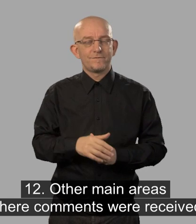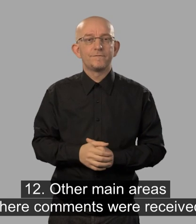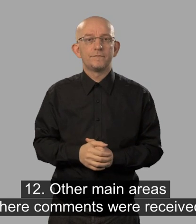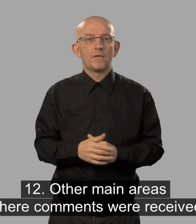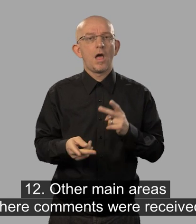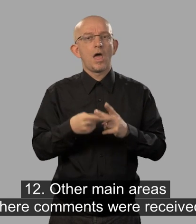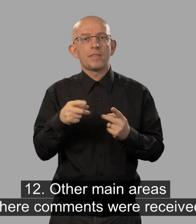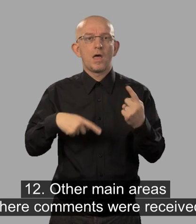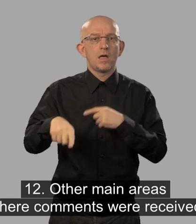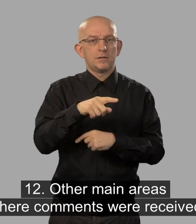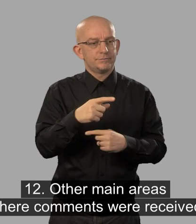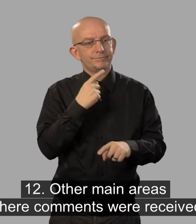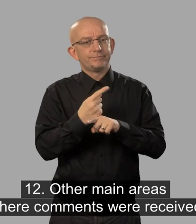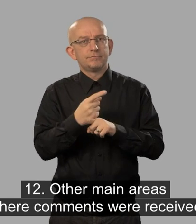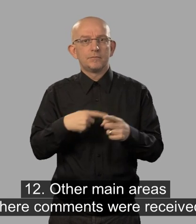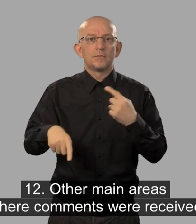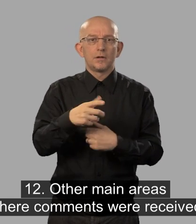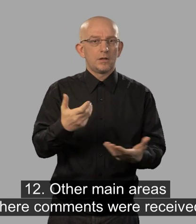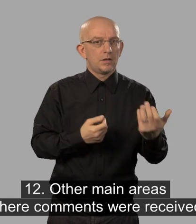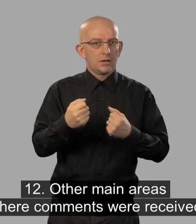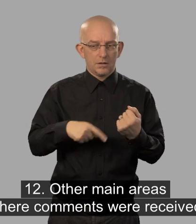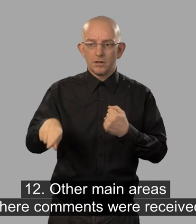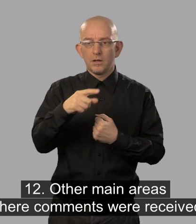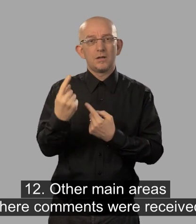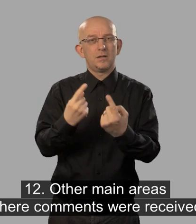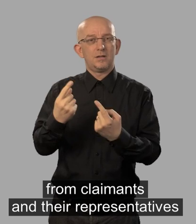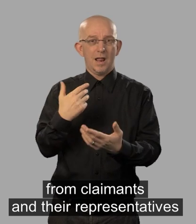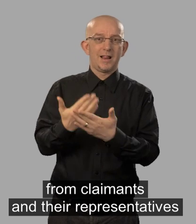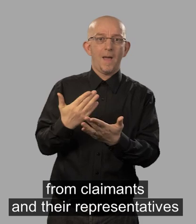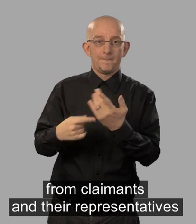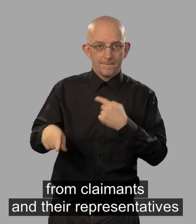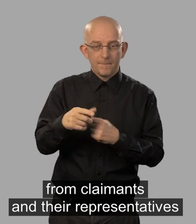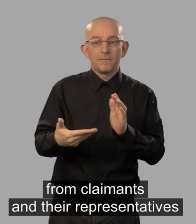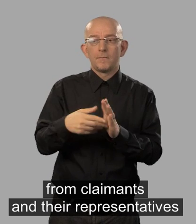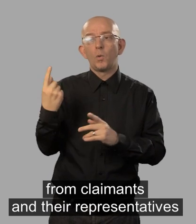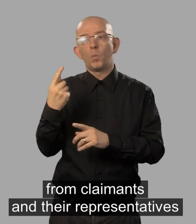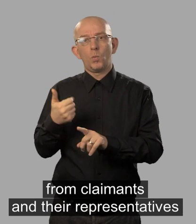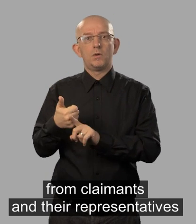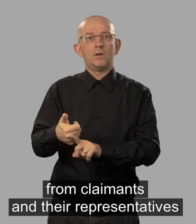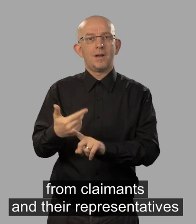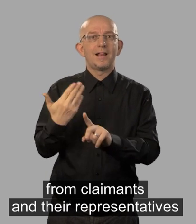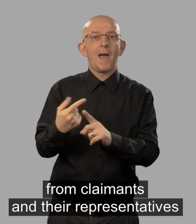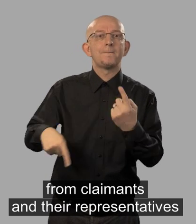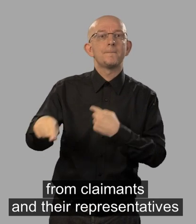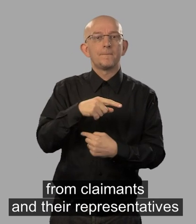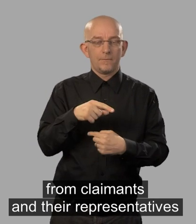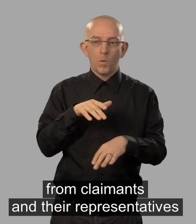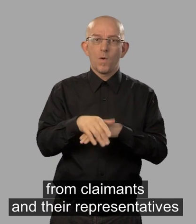12. Other main areas where comments were received from claimants and their representatives were the